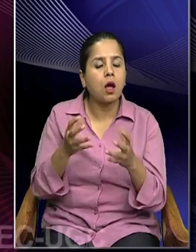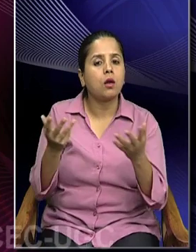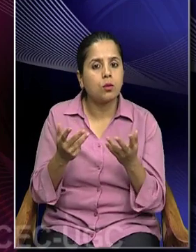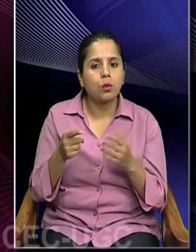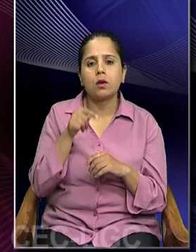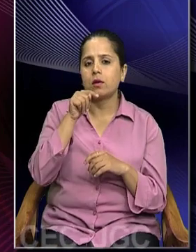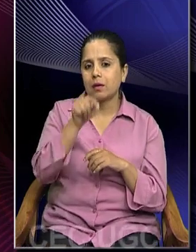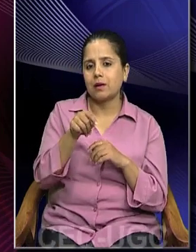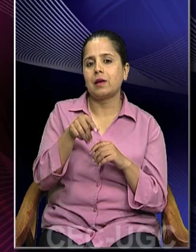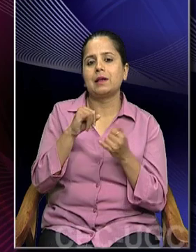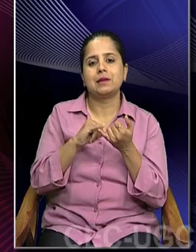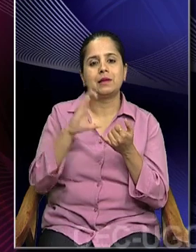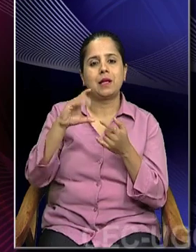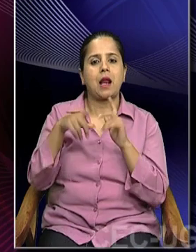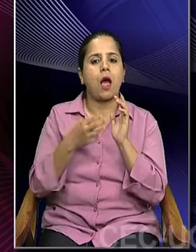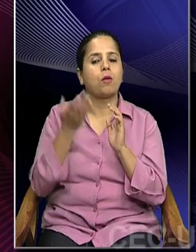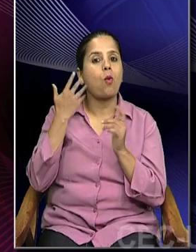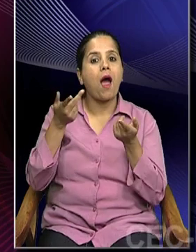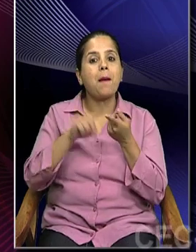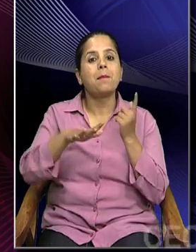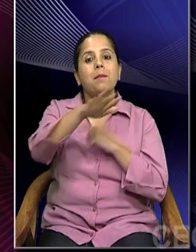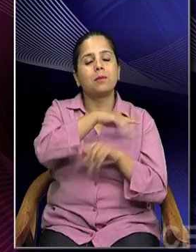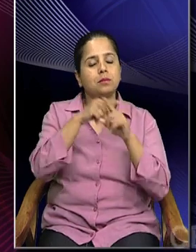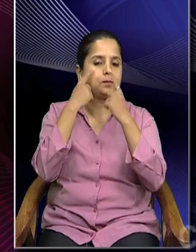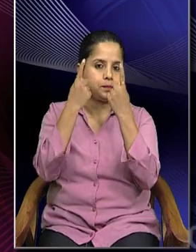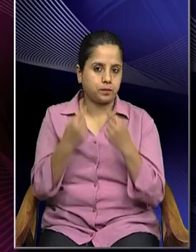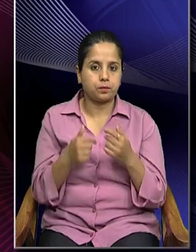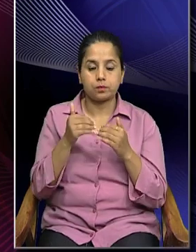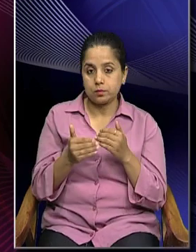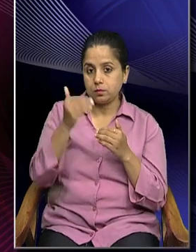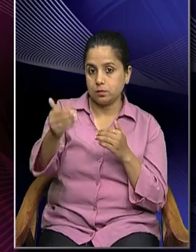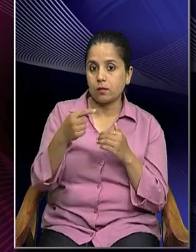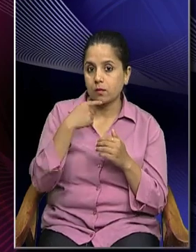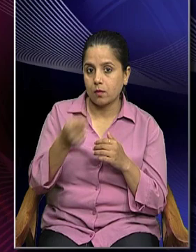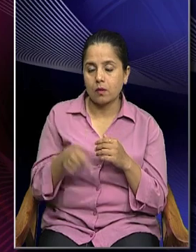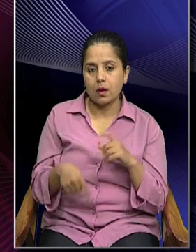a scenario-based assessment. Now, moving on to a